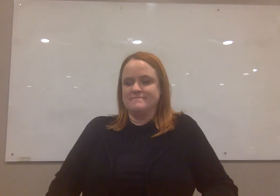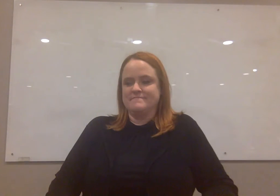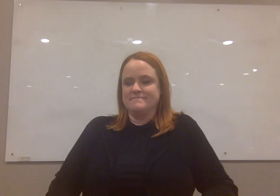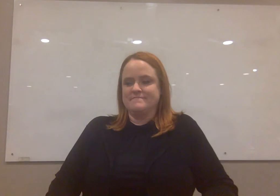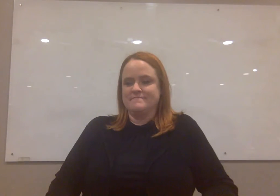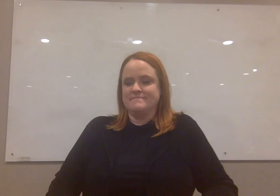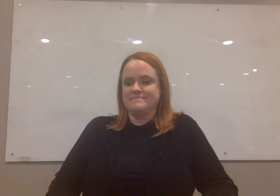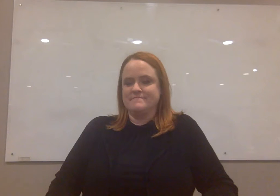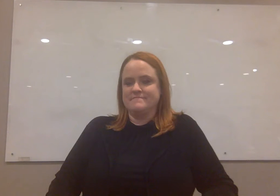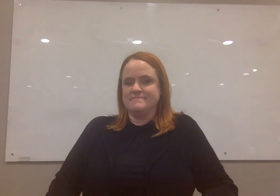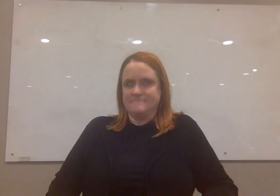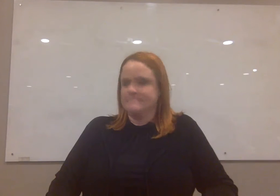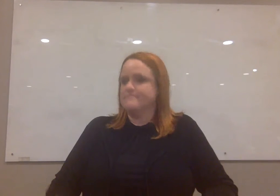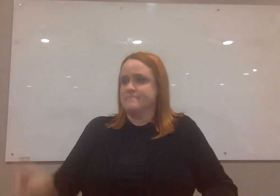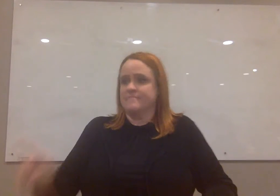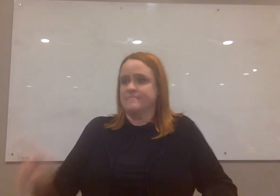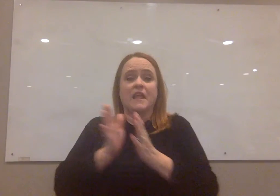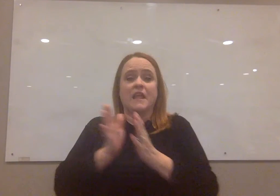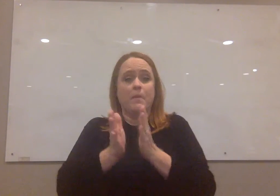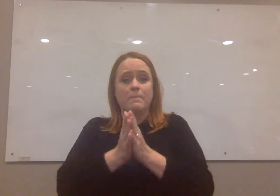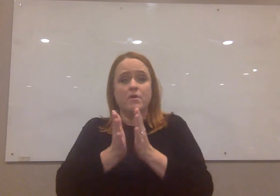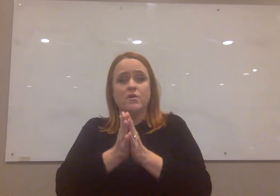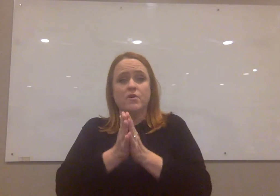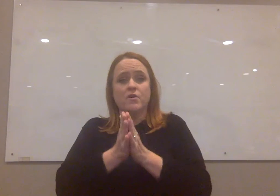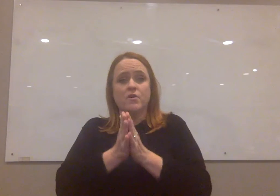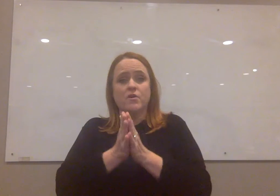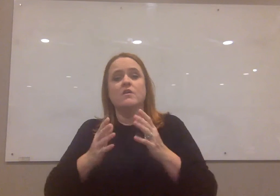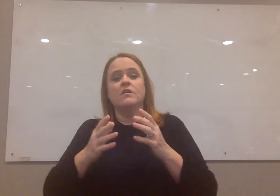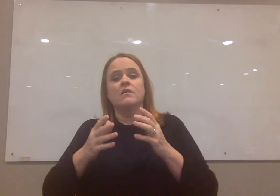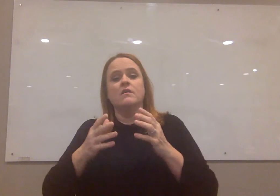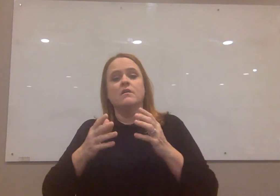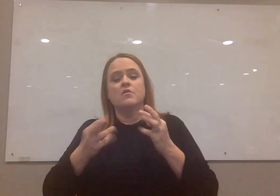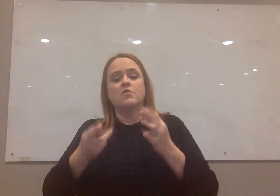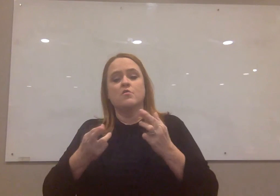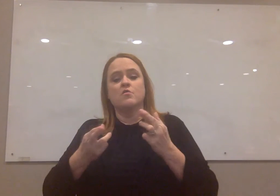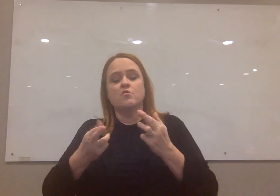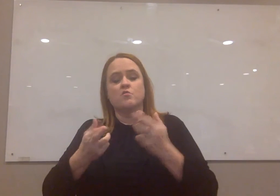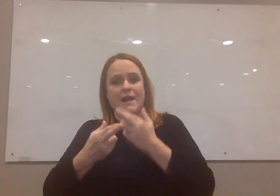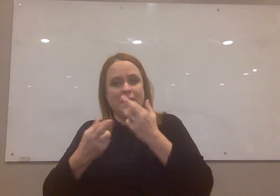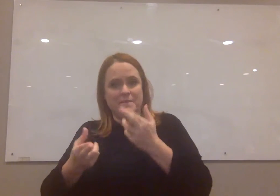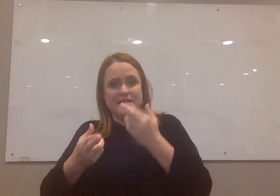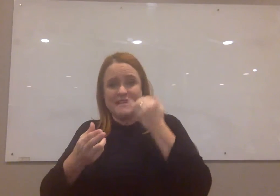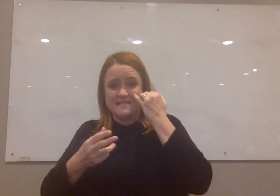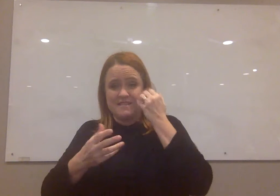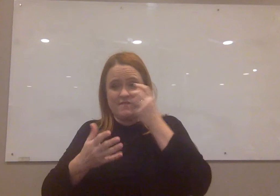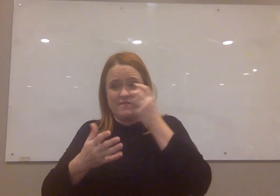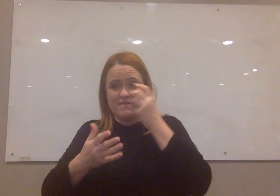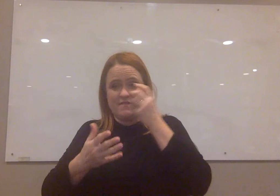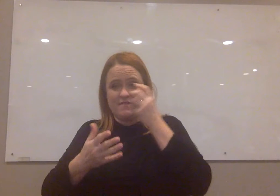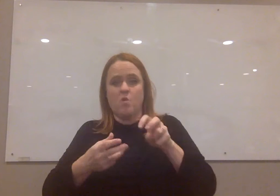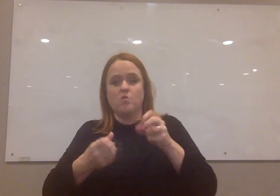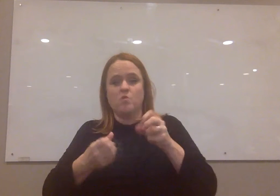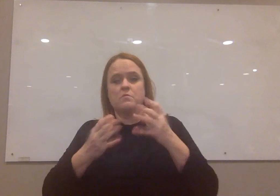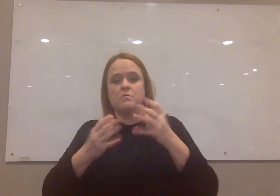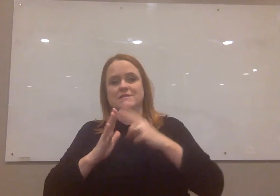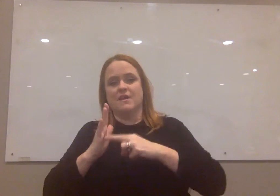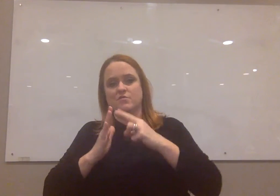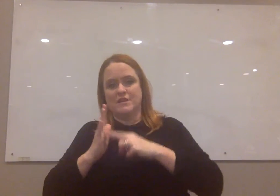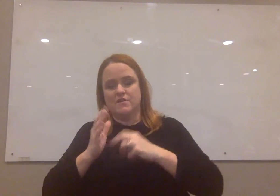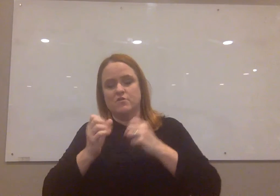The book does recommend that if you go to multi-writer, multi-reader ETS mode, to just have the supervisor monitor it, because ETS requires a